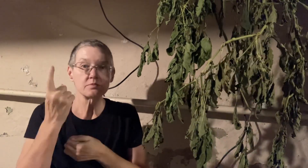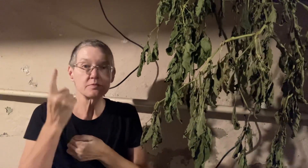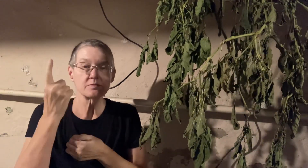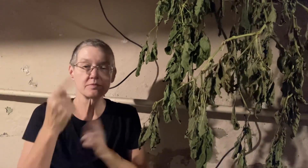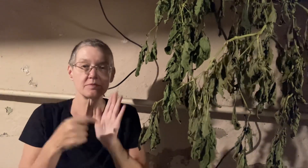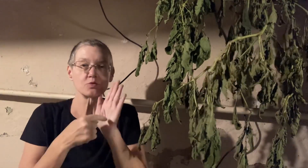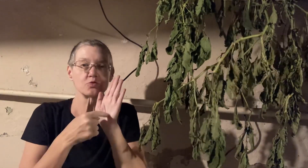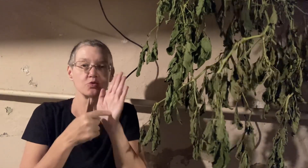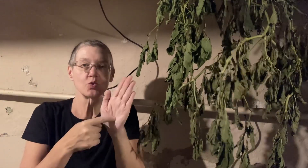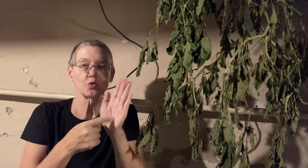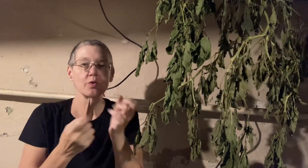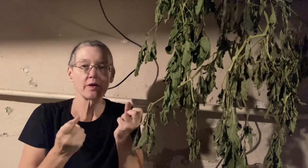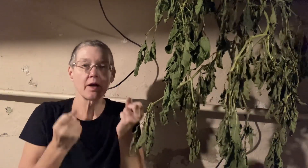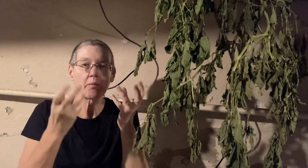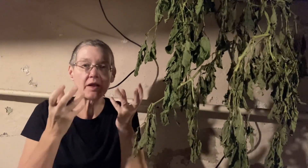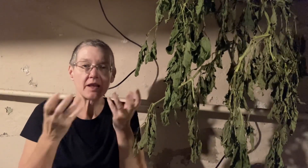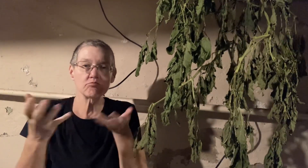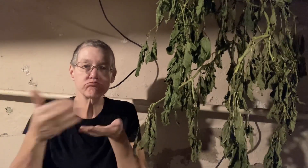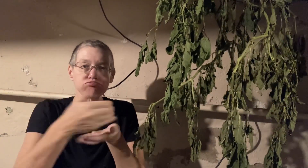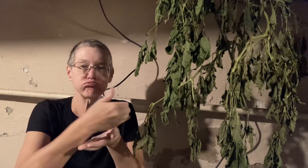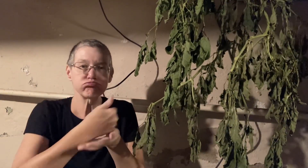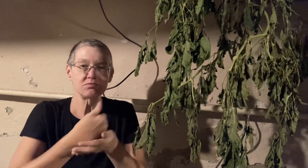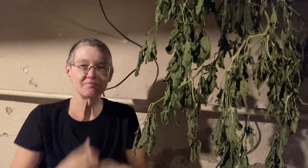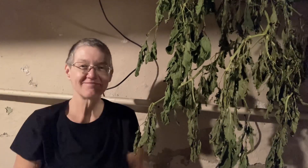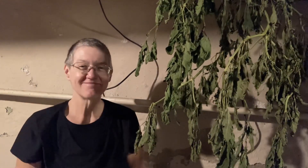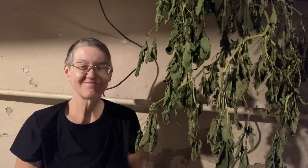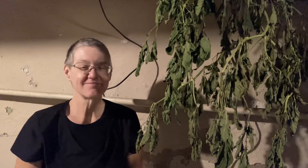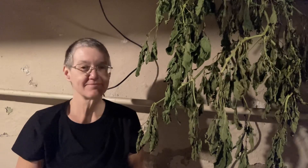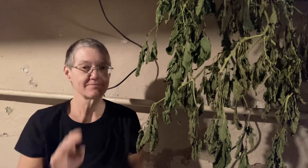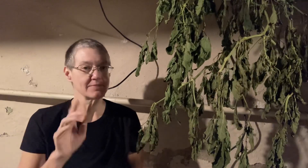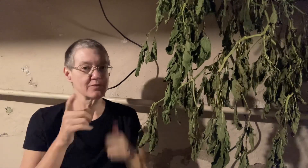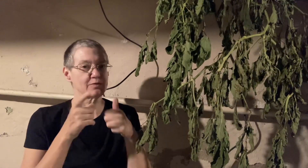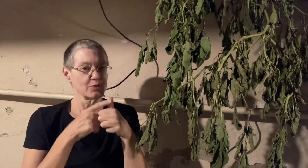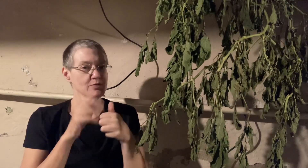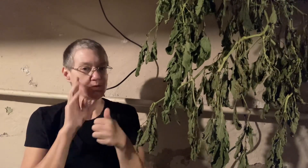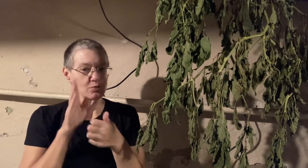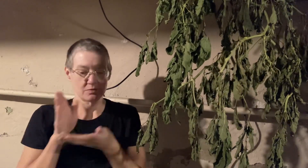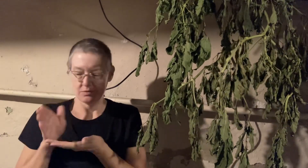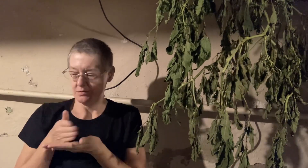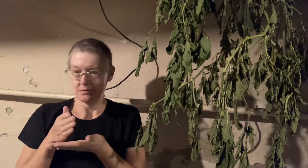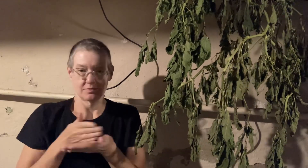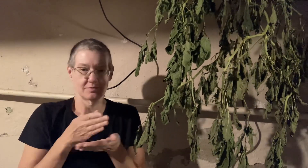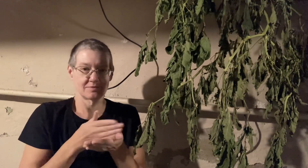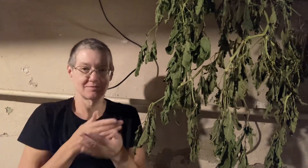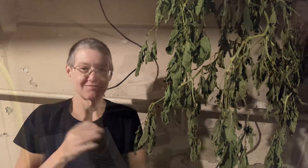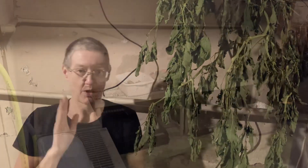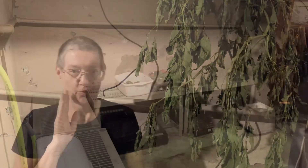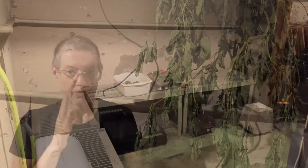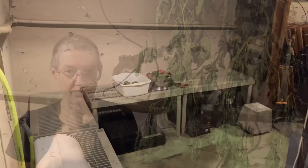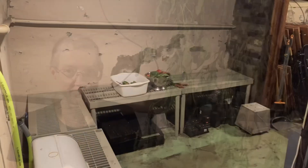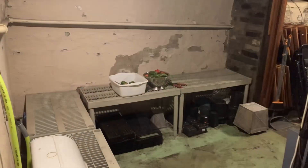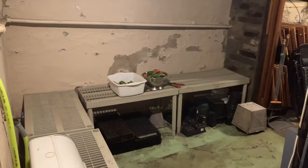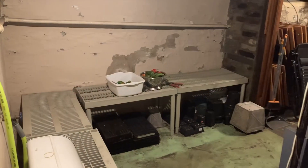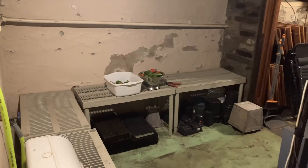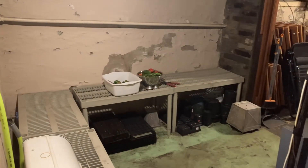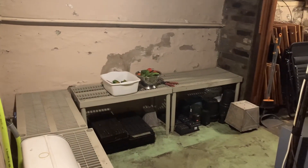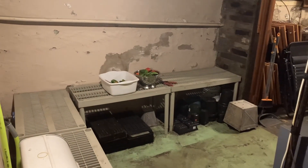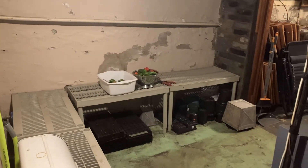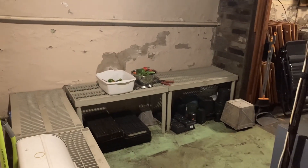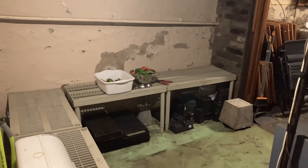When we finish cutting all this up, I'm going to bring these peppers upstairs and show you all the ones I've harvested. But first, I'm going